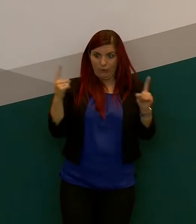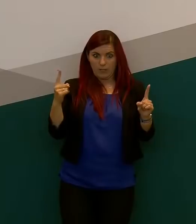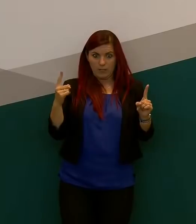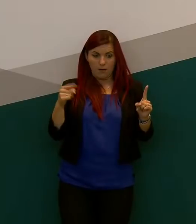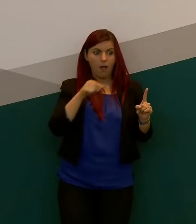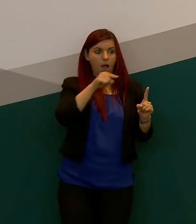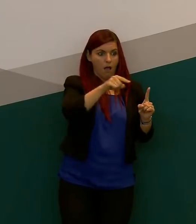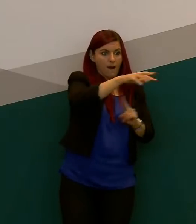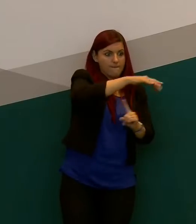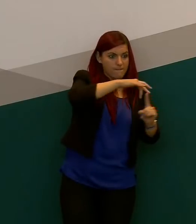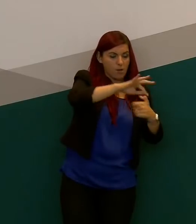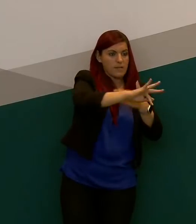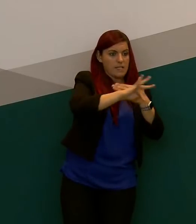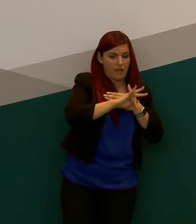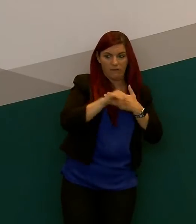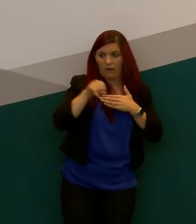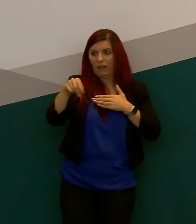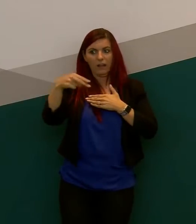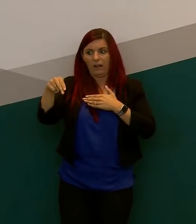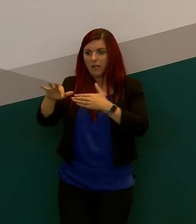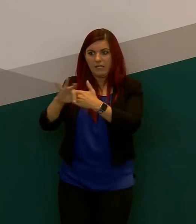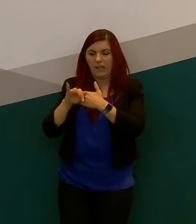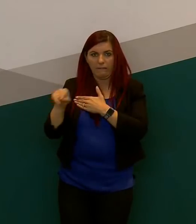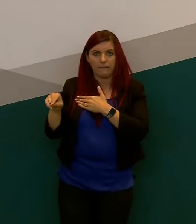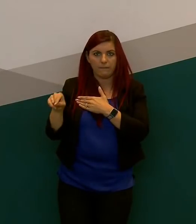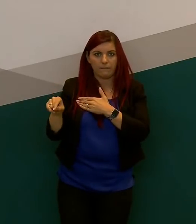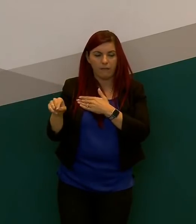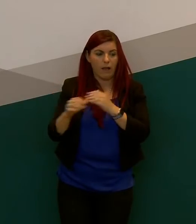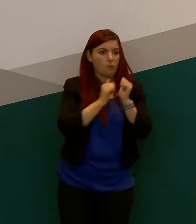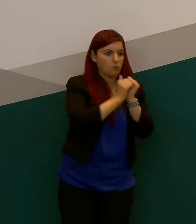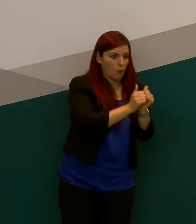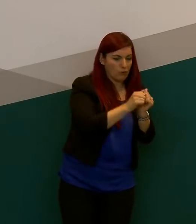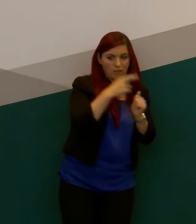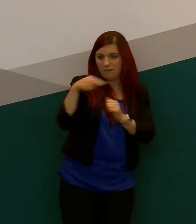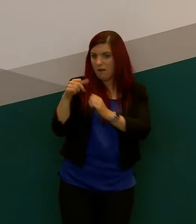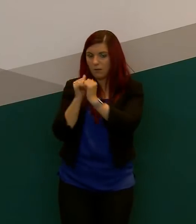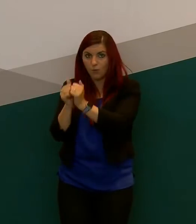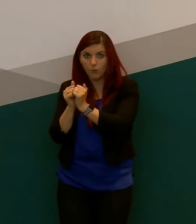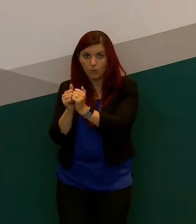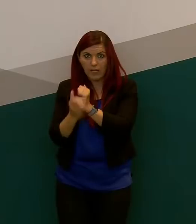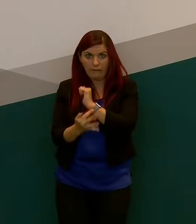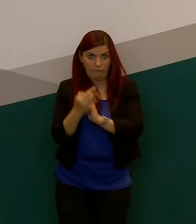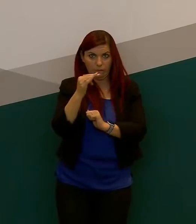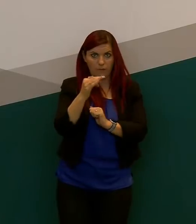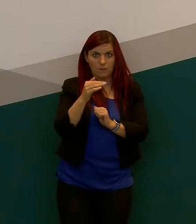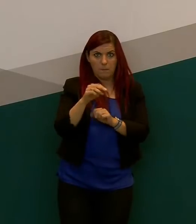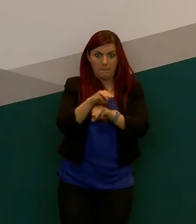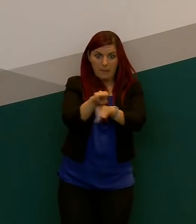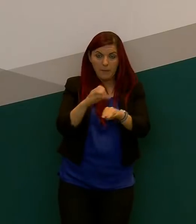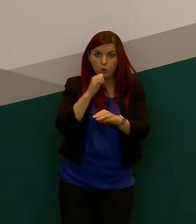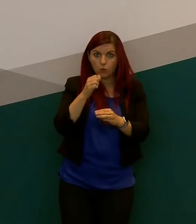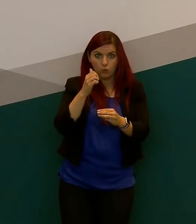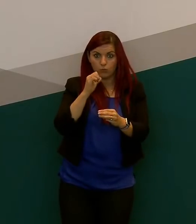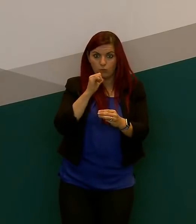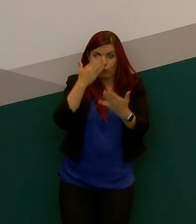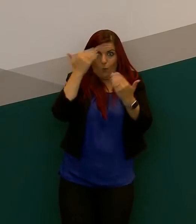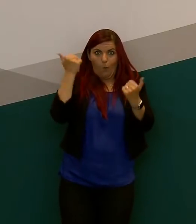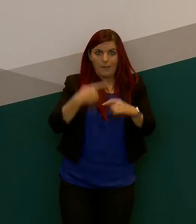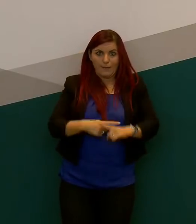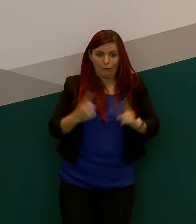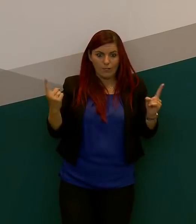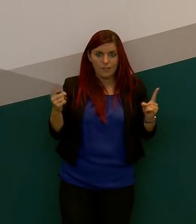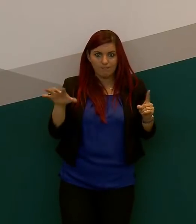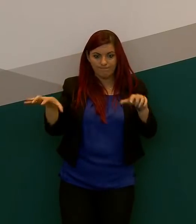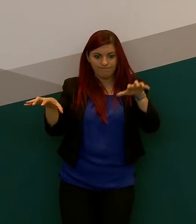environment that is safe, that's appropriate, that looks like it's protecting and seeking to protect their health, their well-being, and that of the